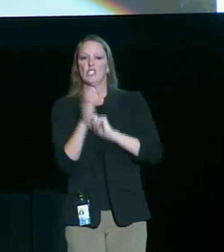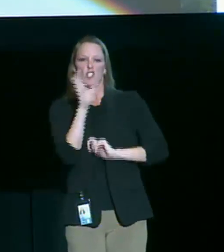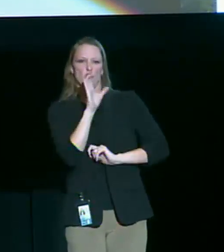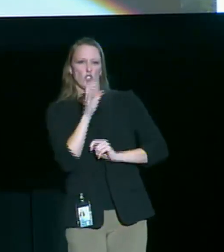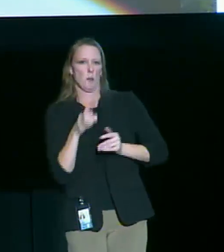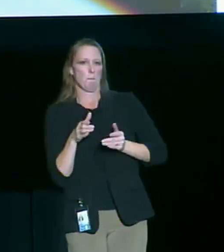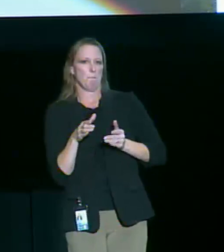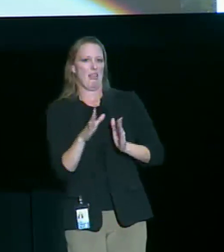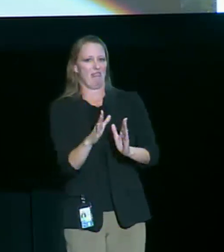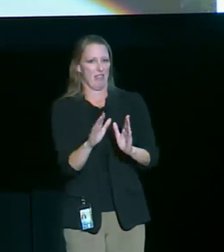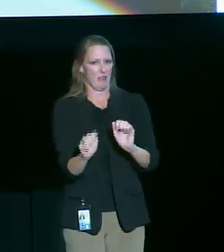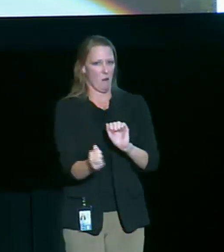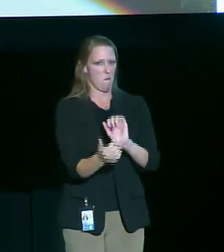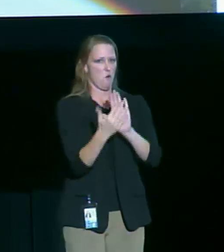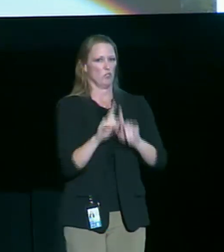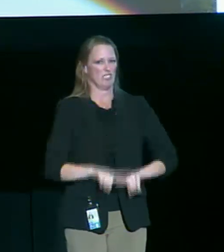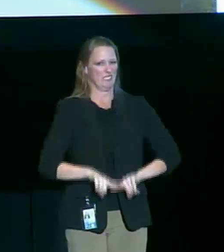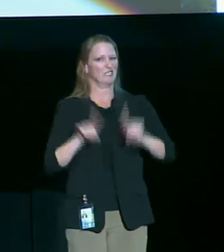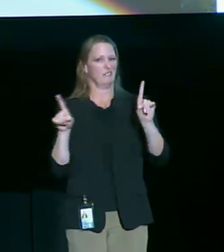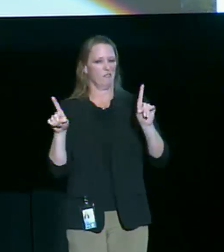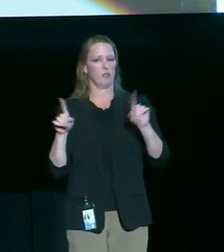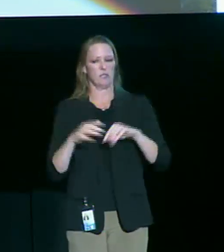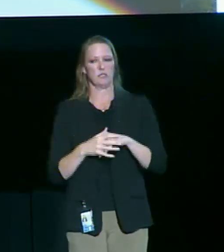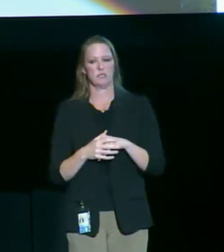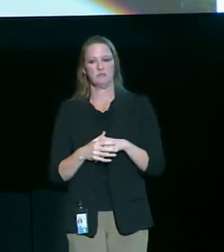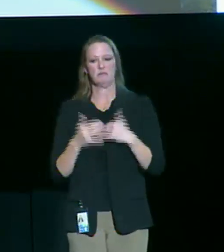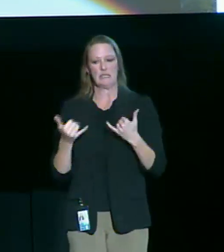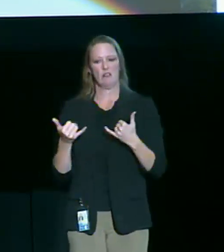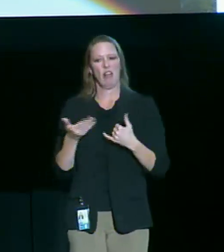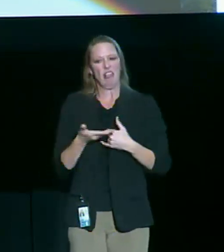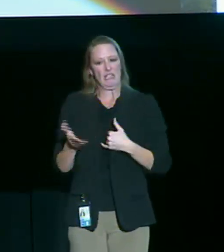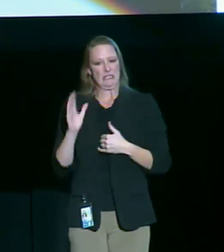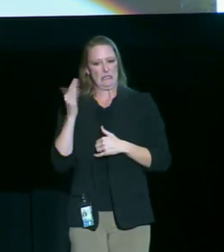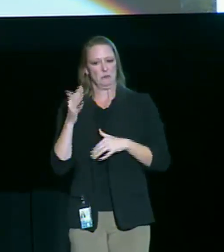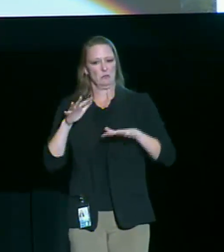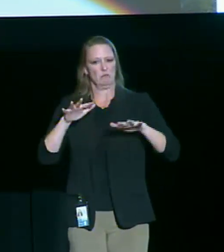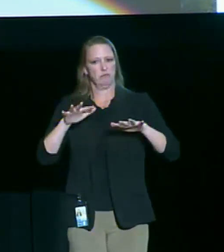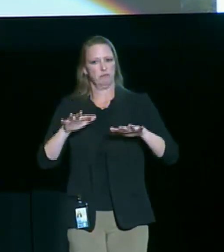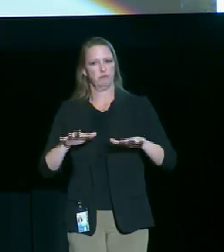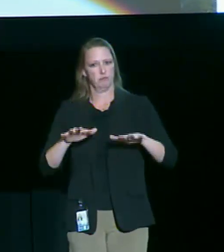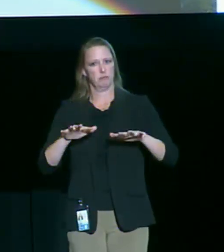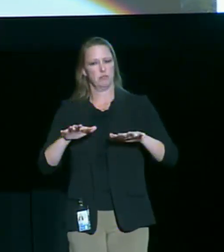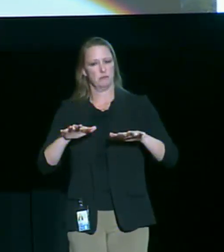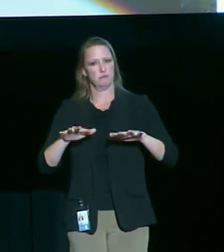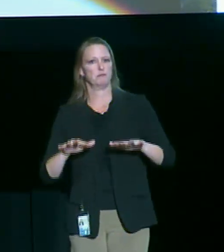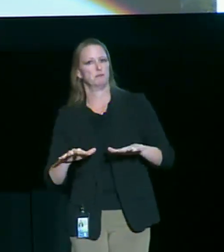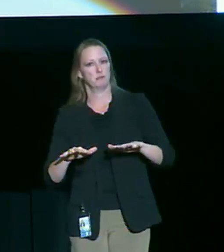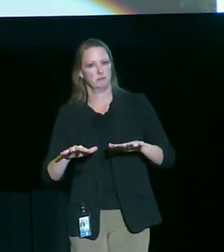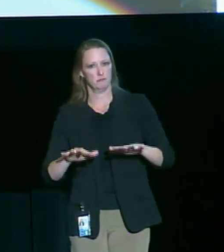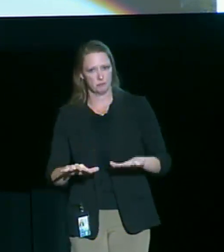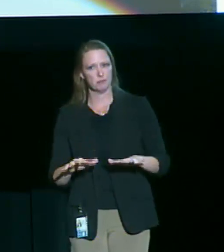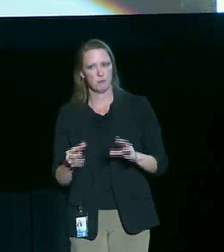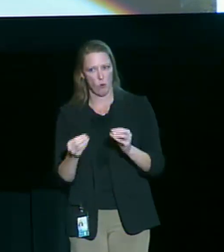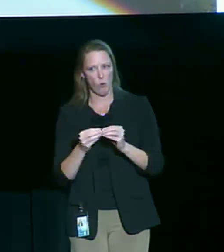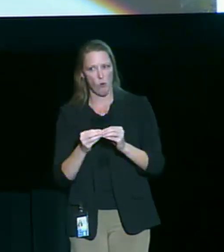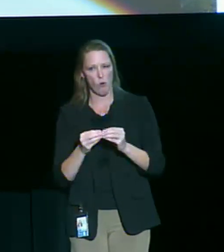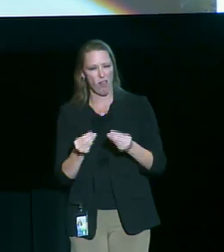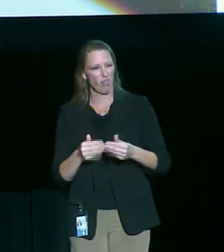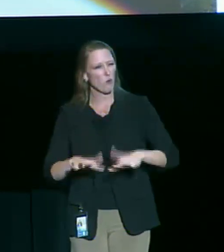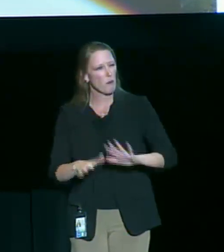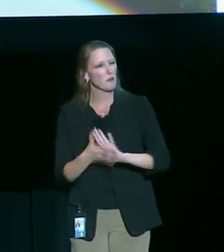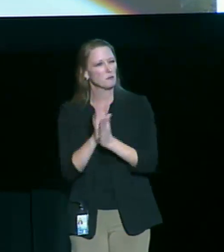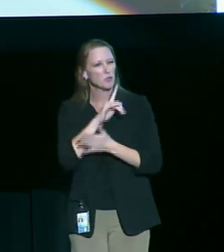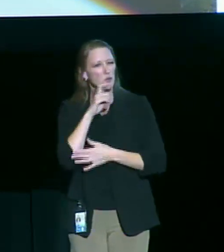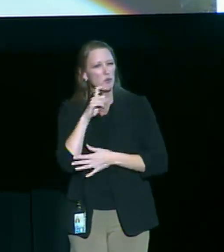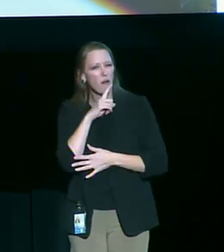methodology, and as conditions settle even more, and as the ground dries out, and as people